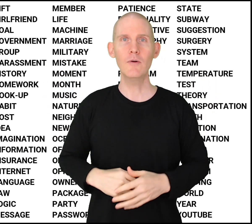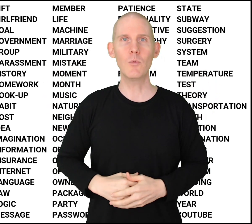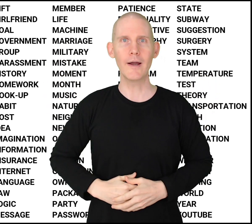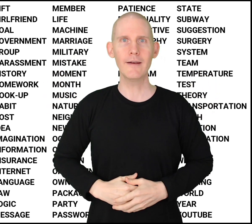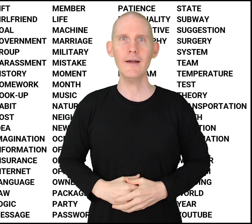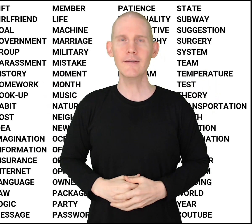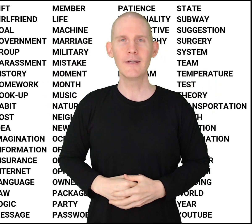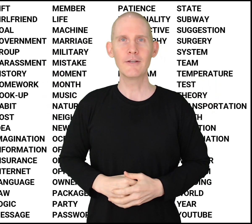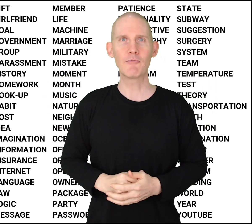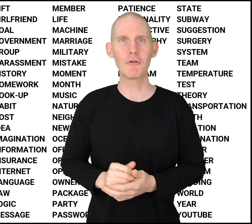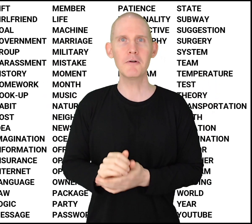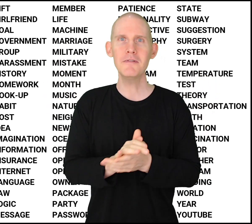why not? You've learned them.